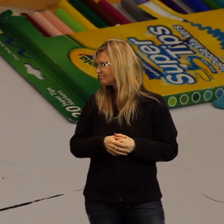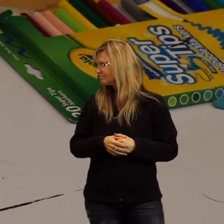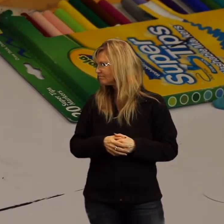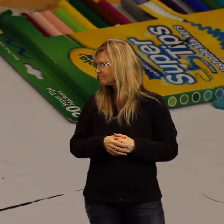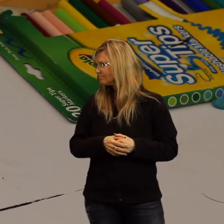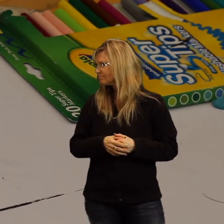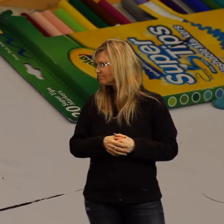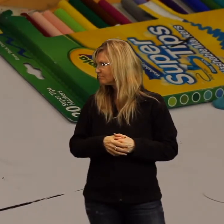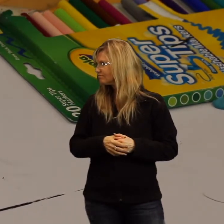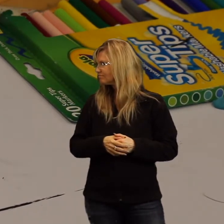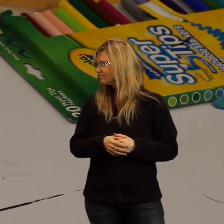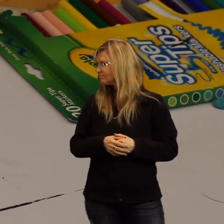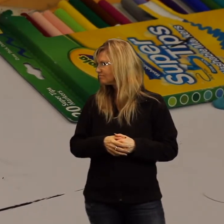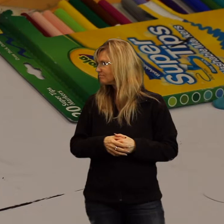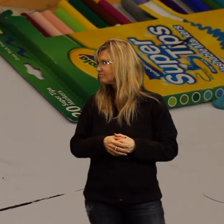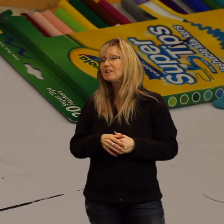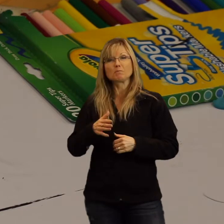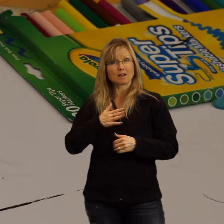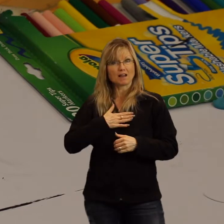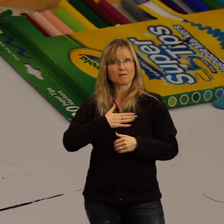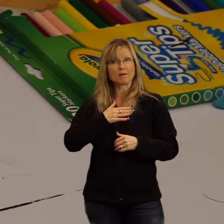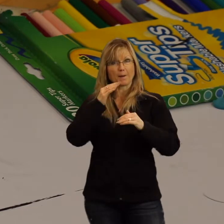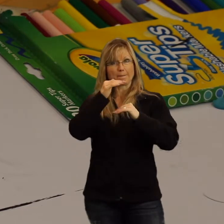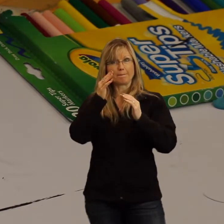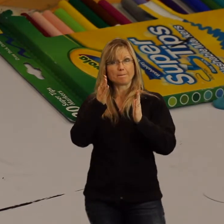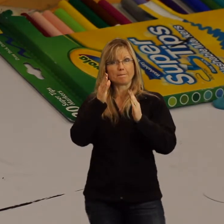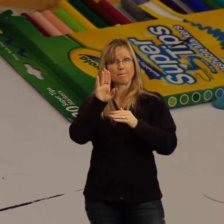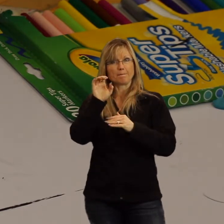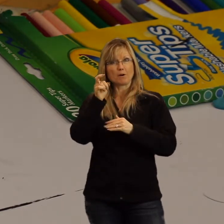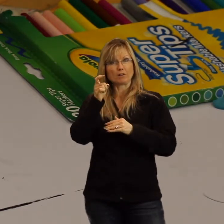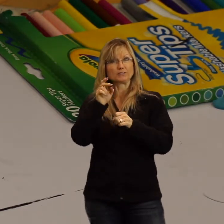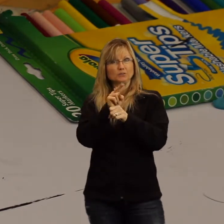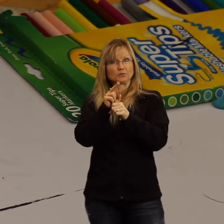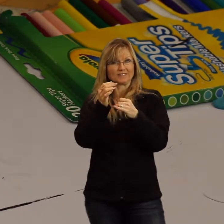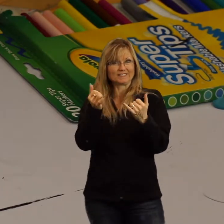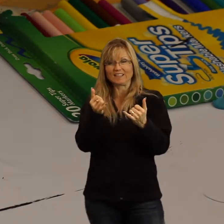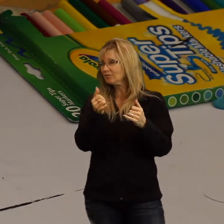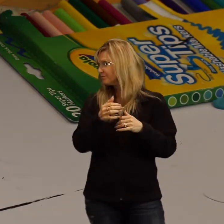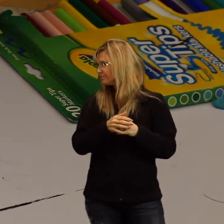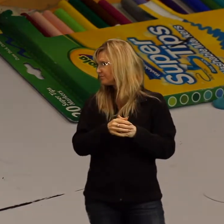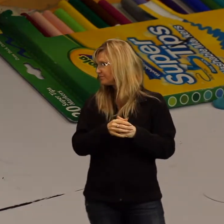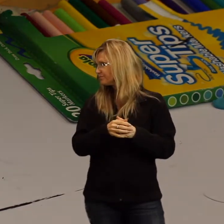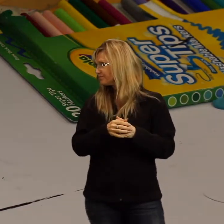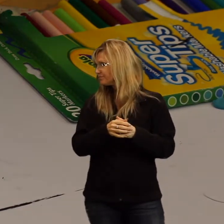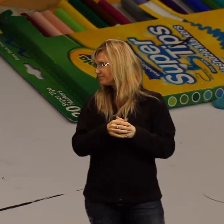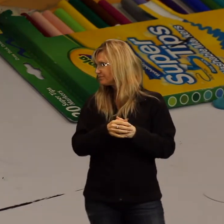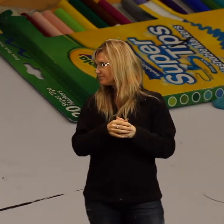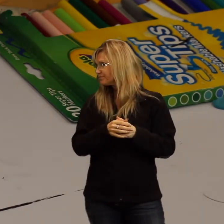Yeah, maybe I'll use my straight edge box. Kind of do a tracing.